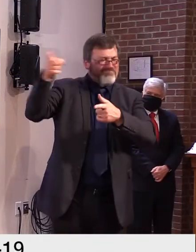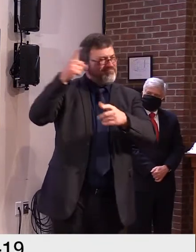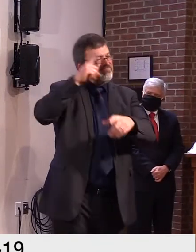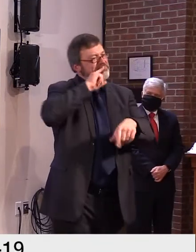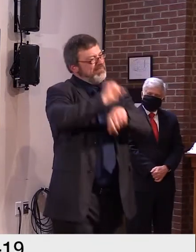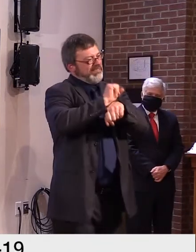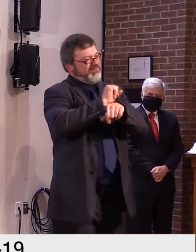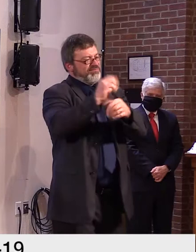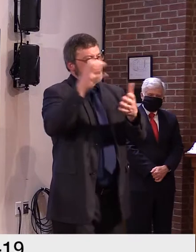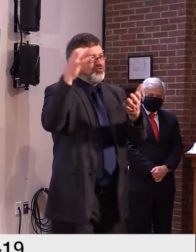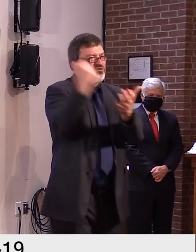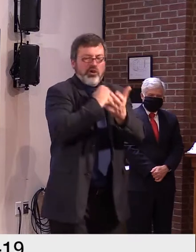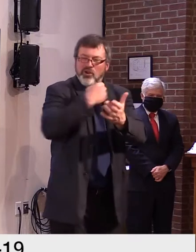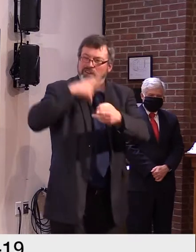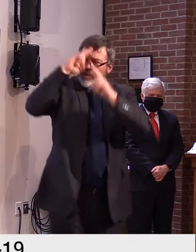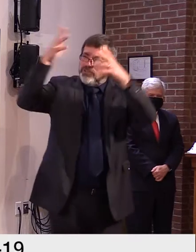agree.